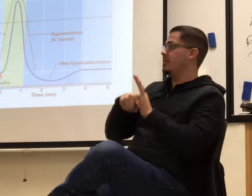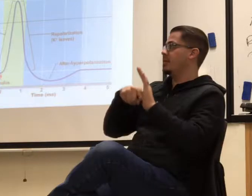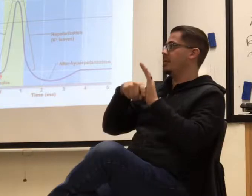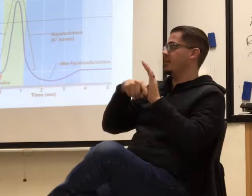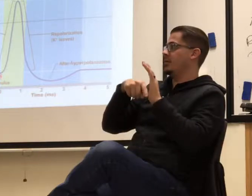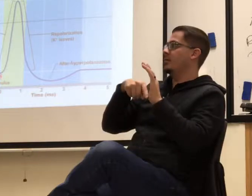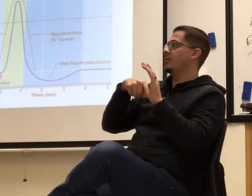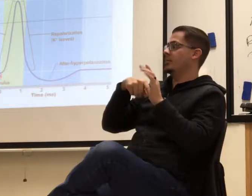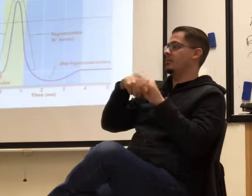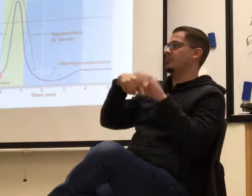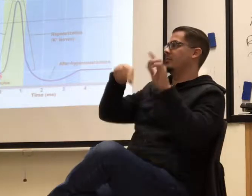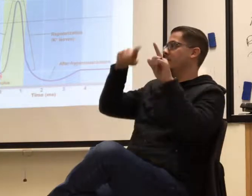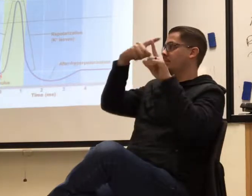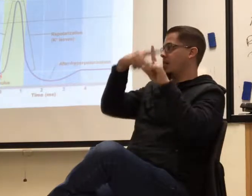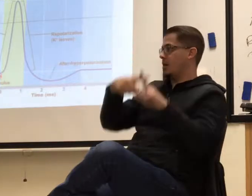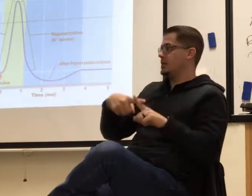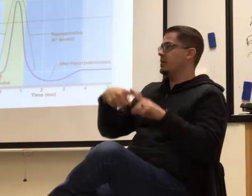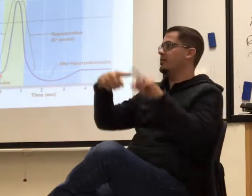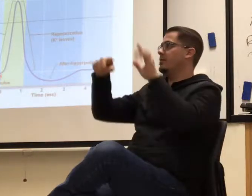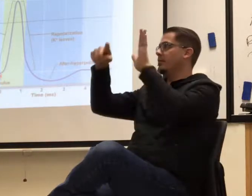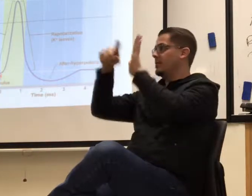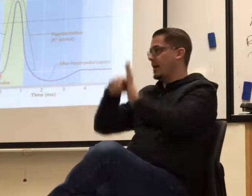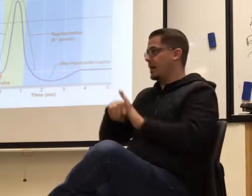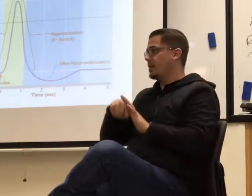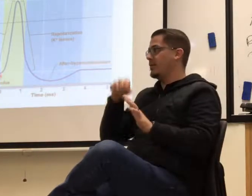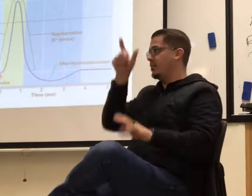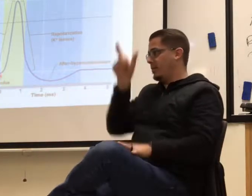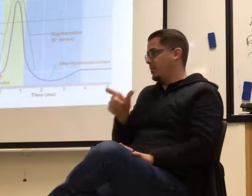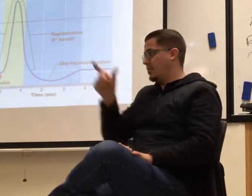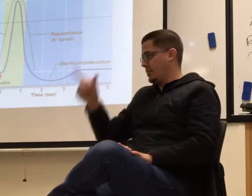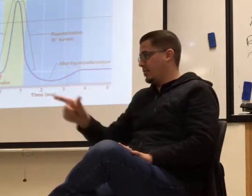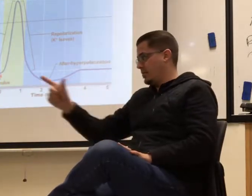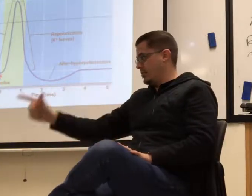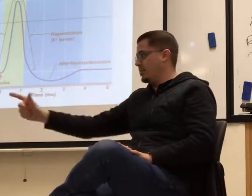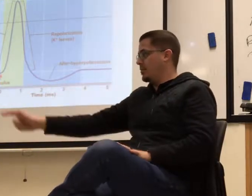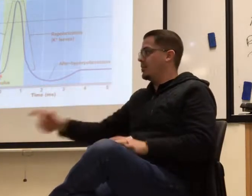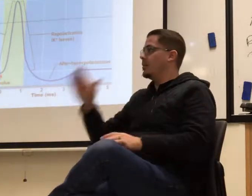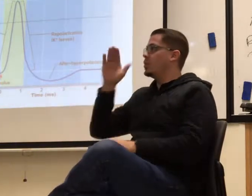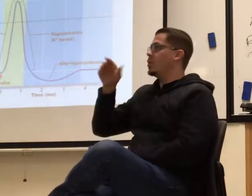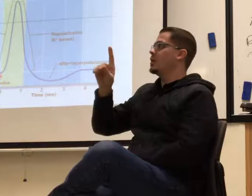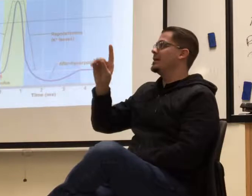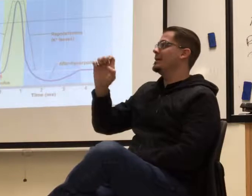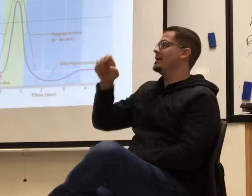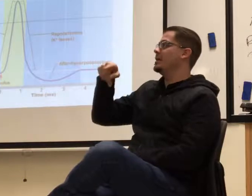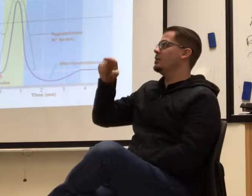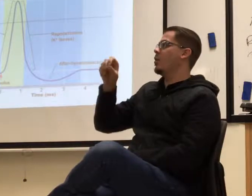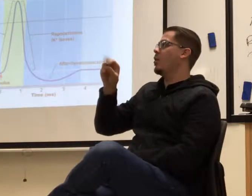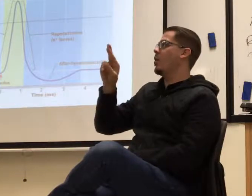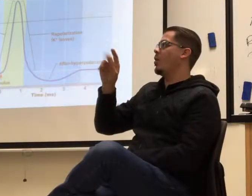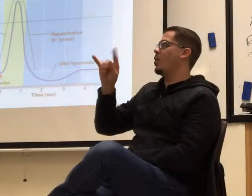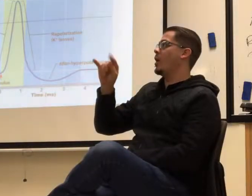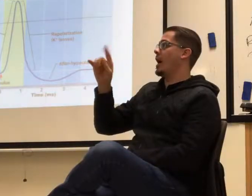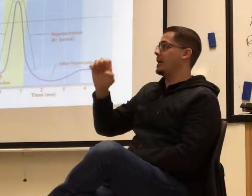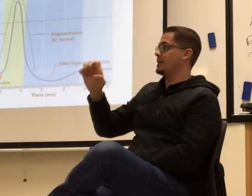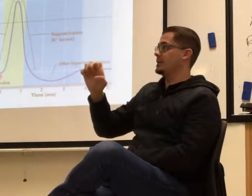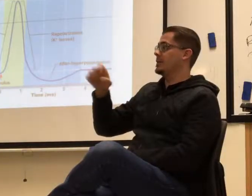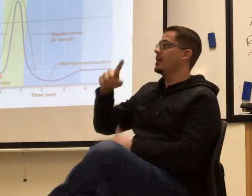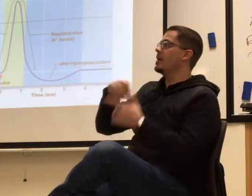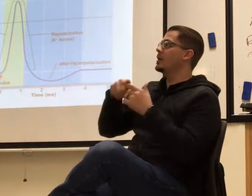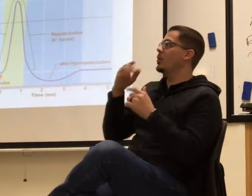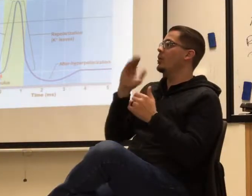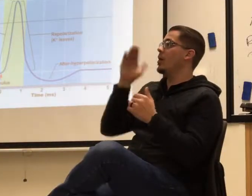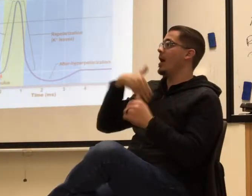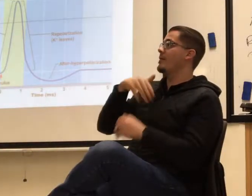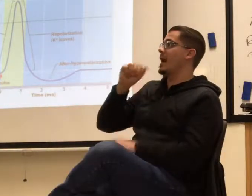like travel from here to the next segment and you depolarize and get an action potential in the